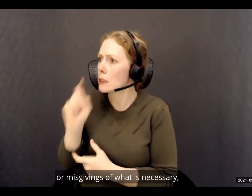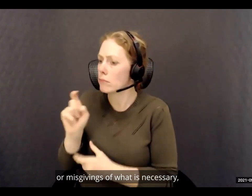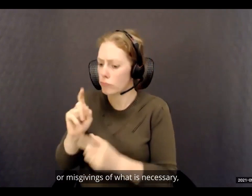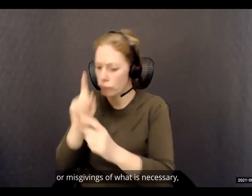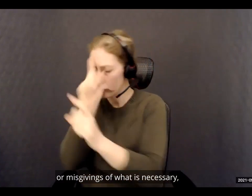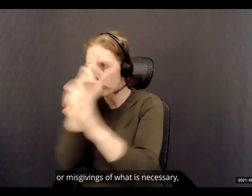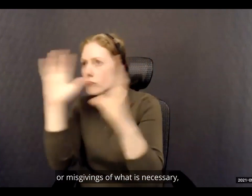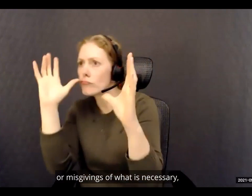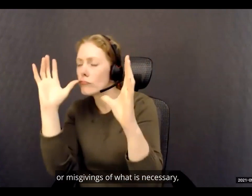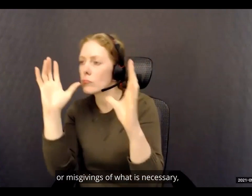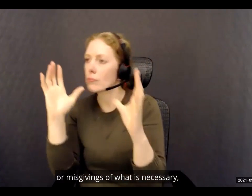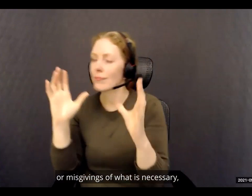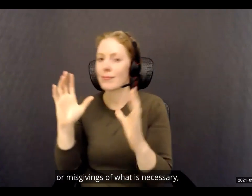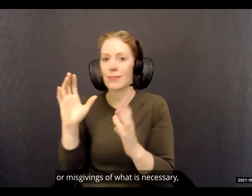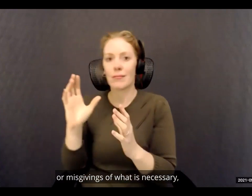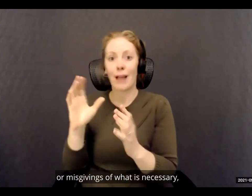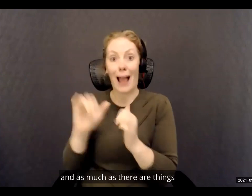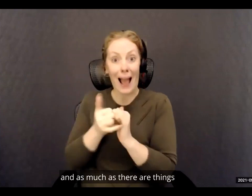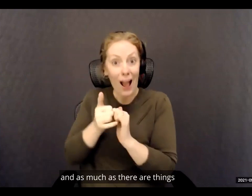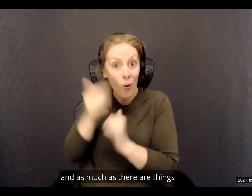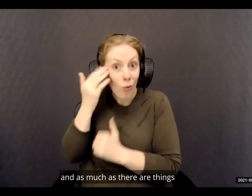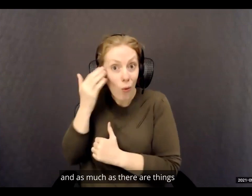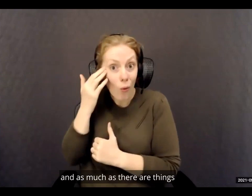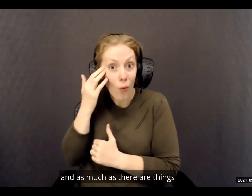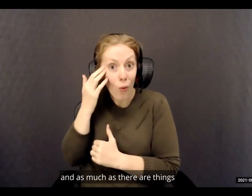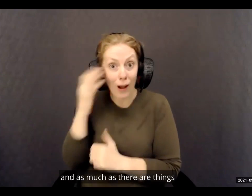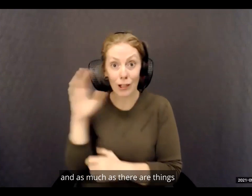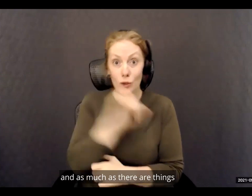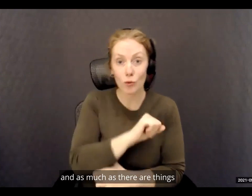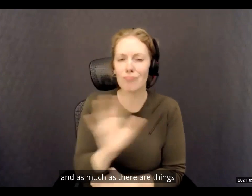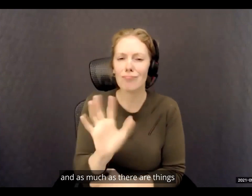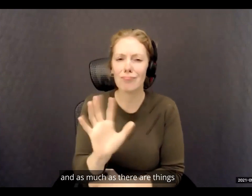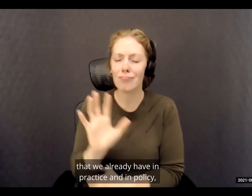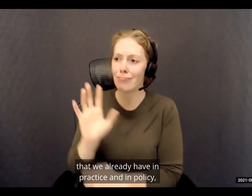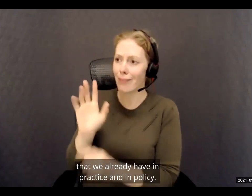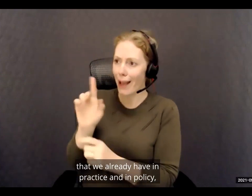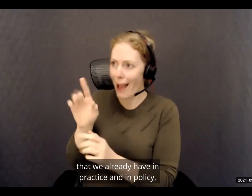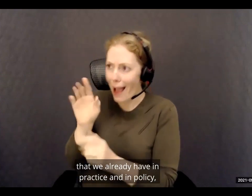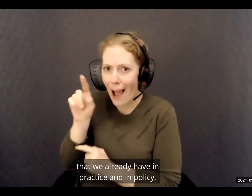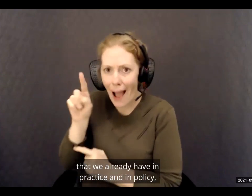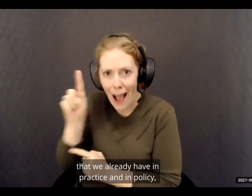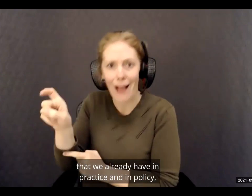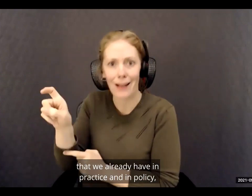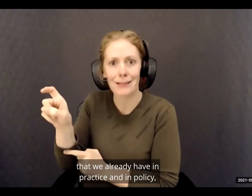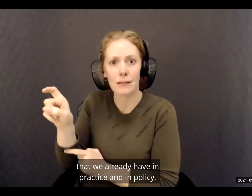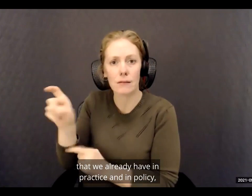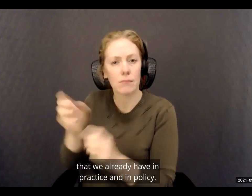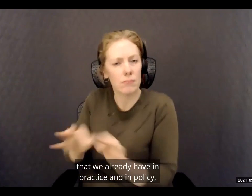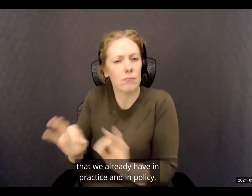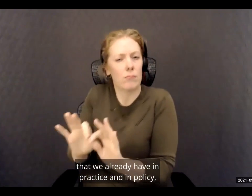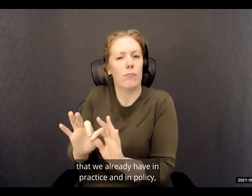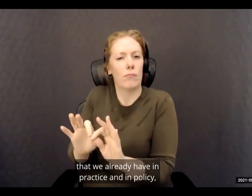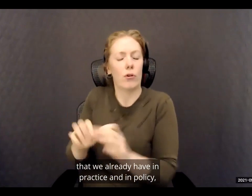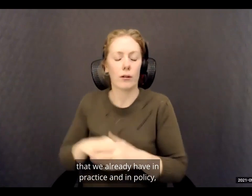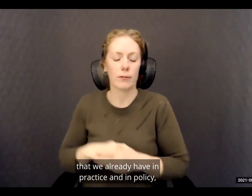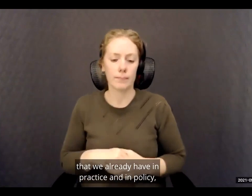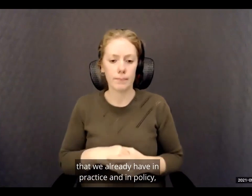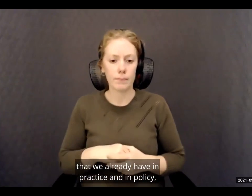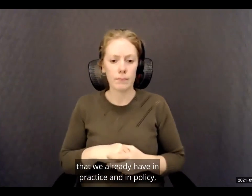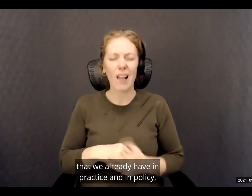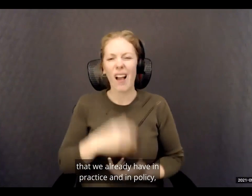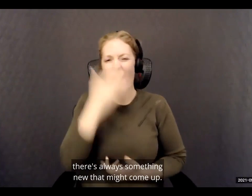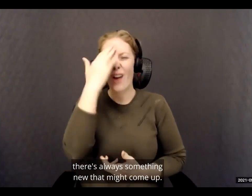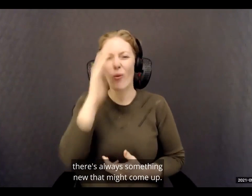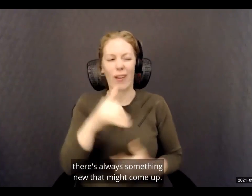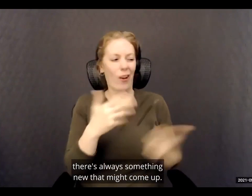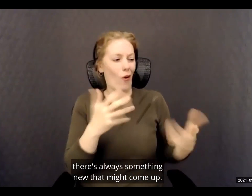of what is necessary. And as much as there are things that we already have in practice and in